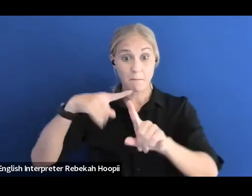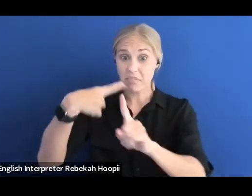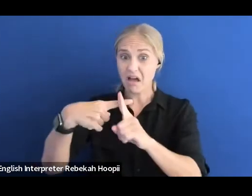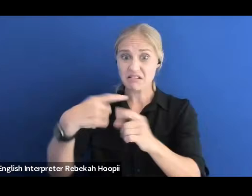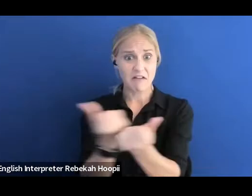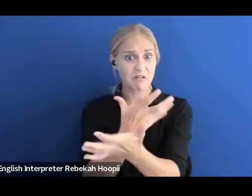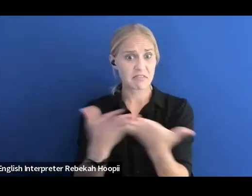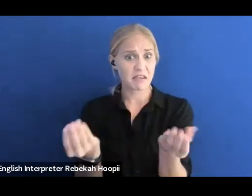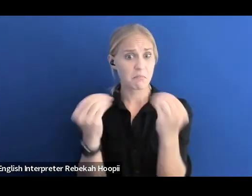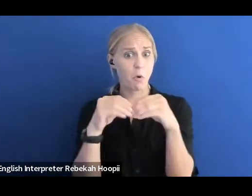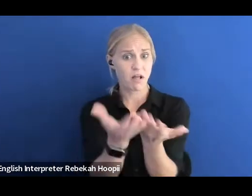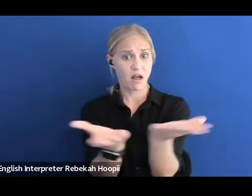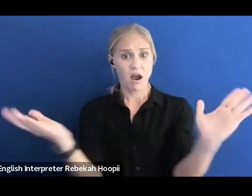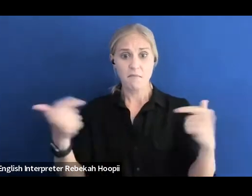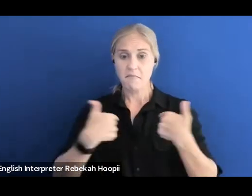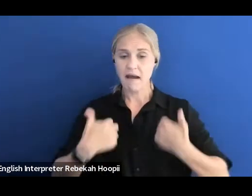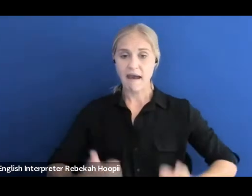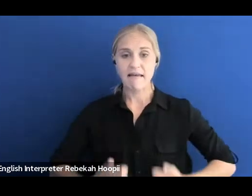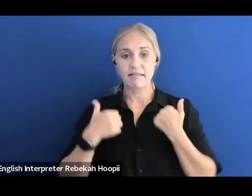I'm from Kaneohe.